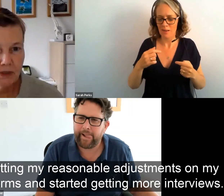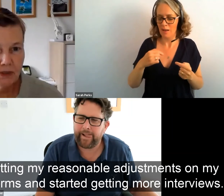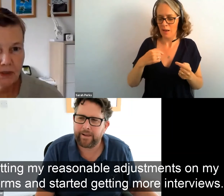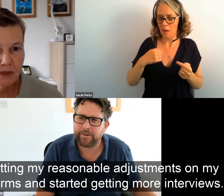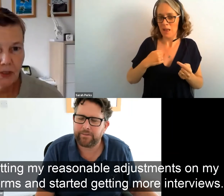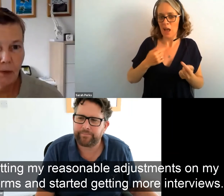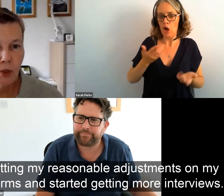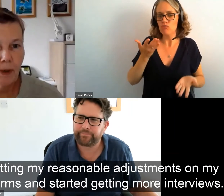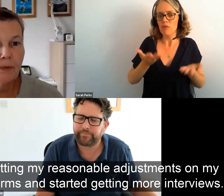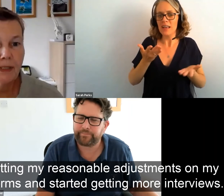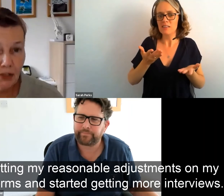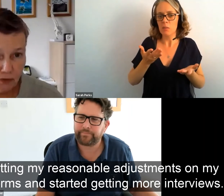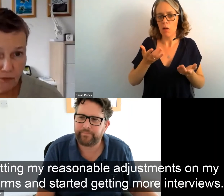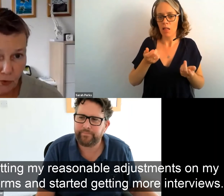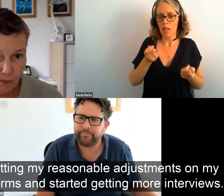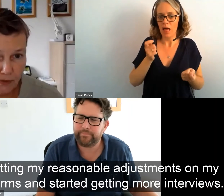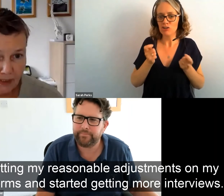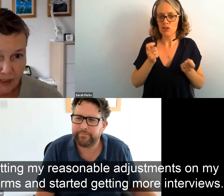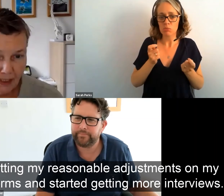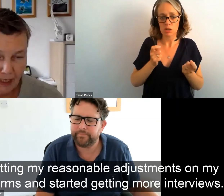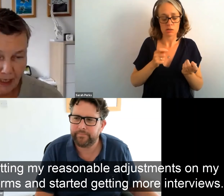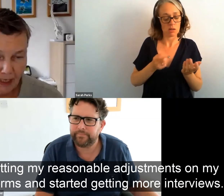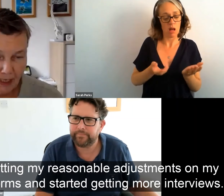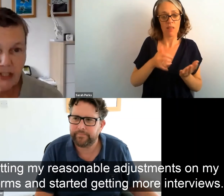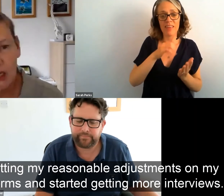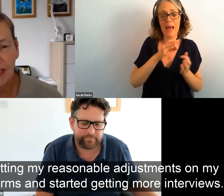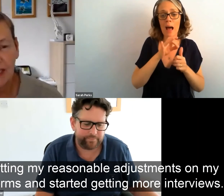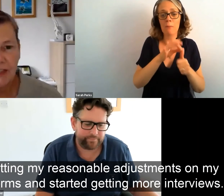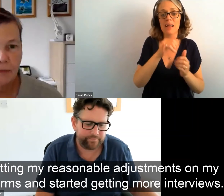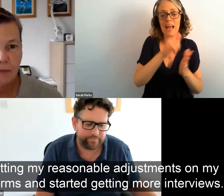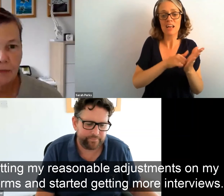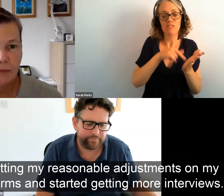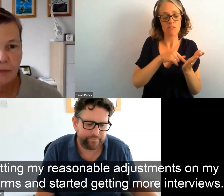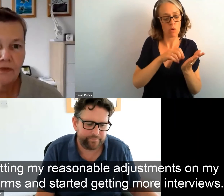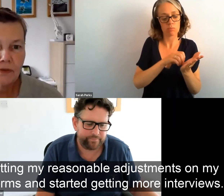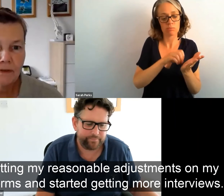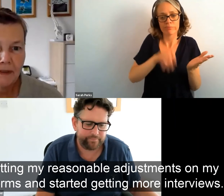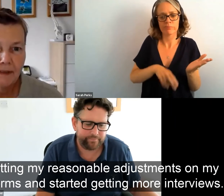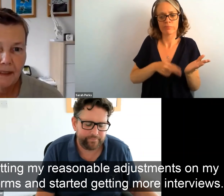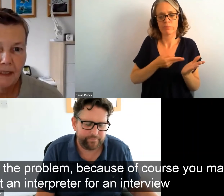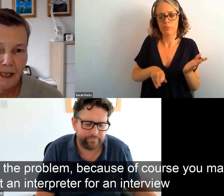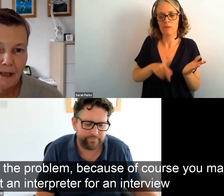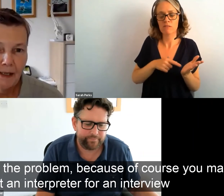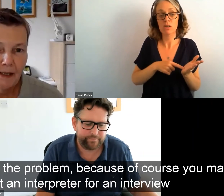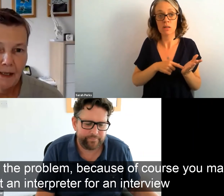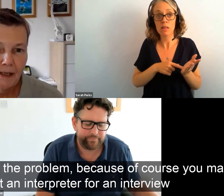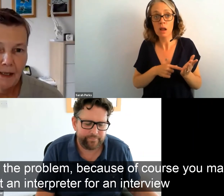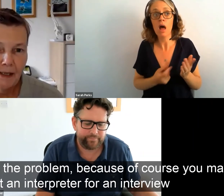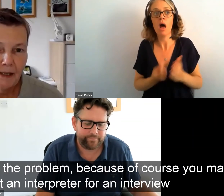adjustments on my job application forms. I started getting more interviews.